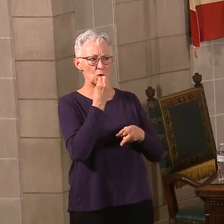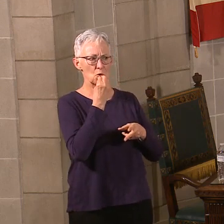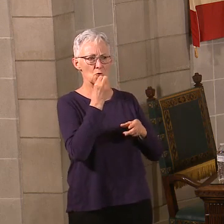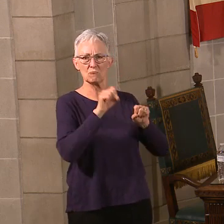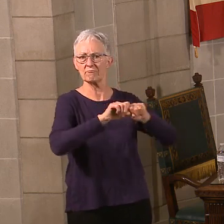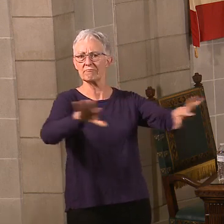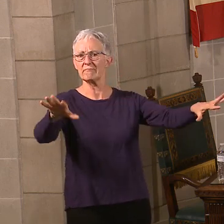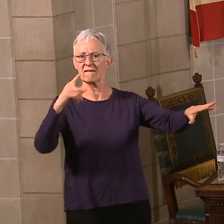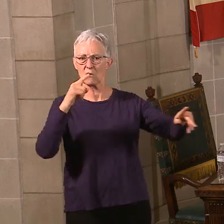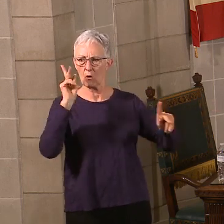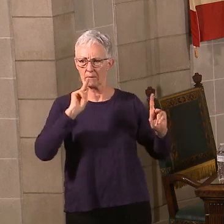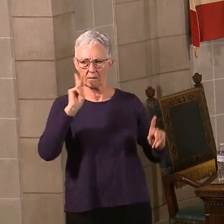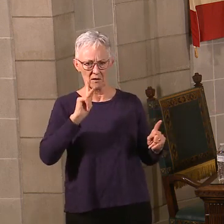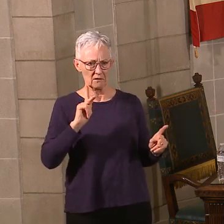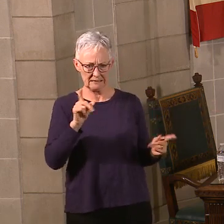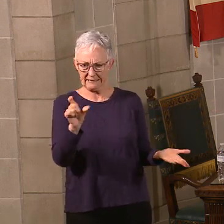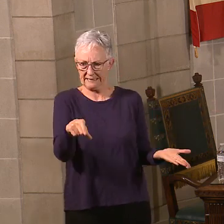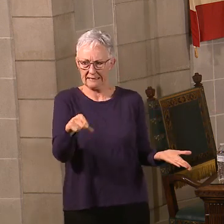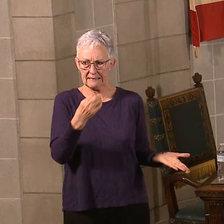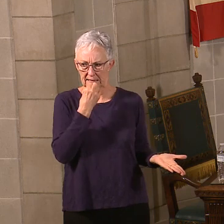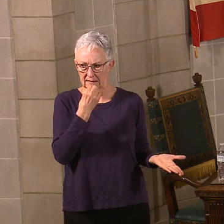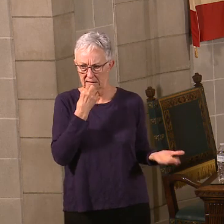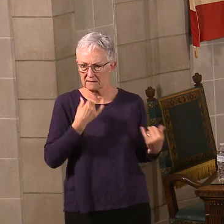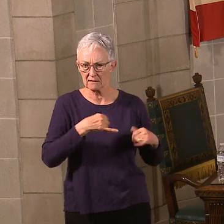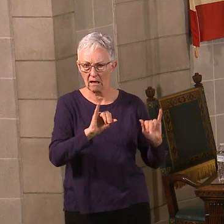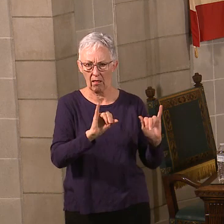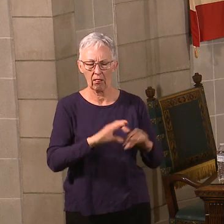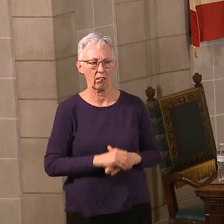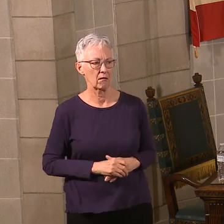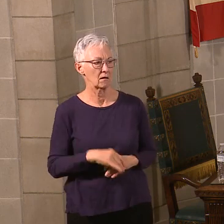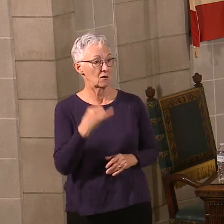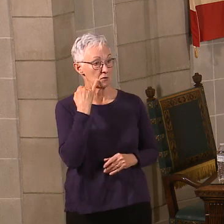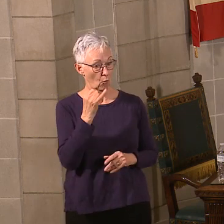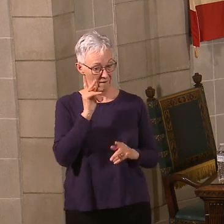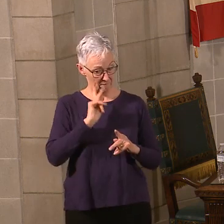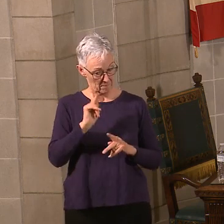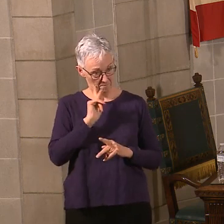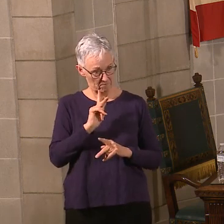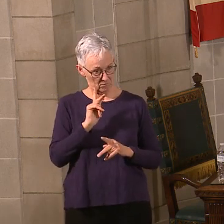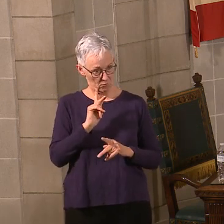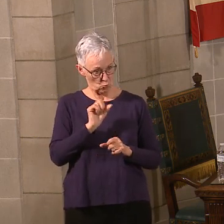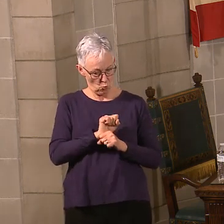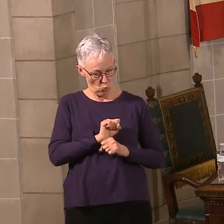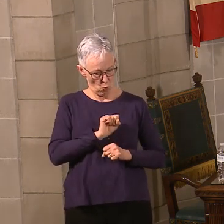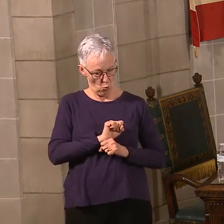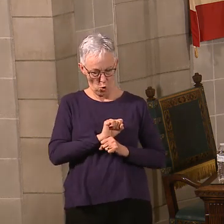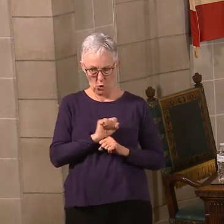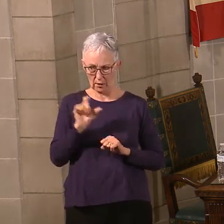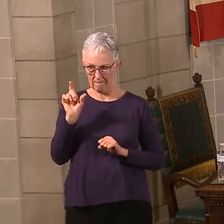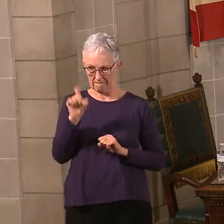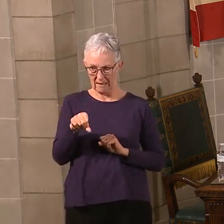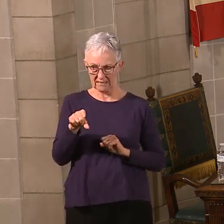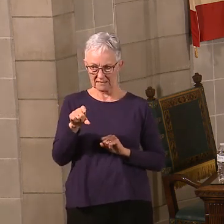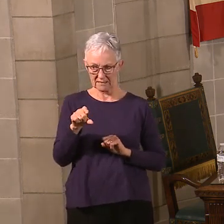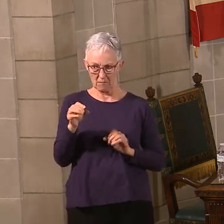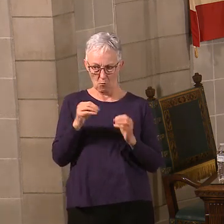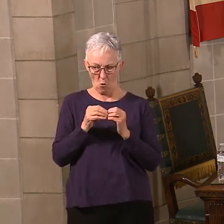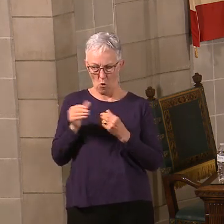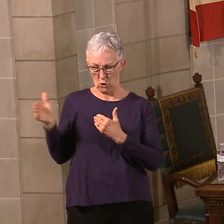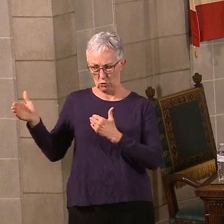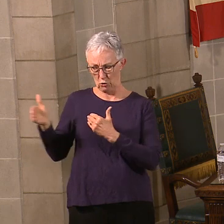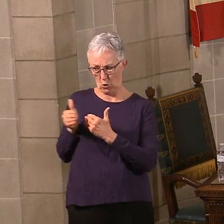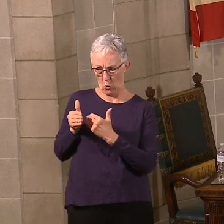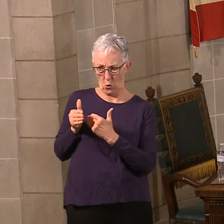safe. So we understand that if you're within the 6 feet, it's okay if you're doing it for business purpose. The 6-foot rule is really about trying to, just